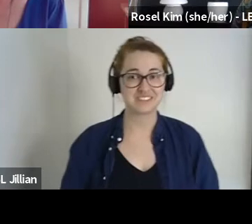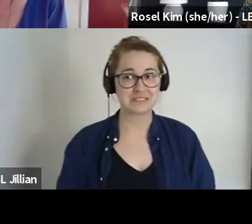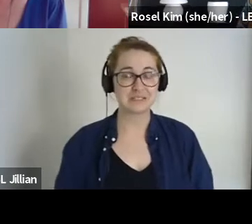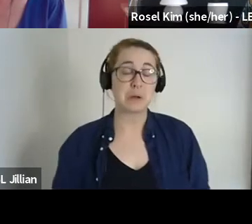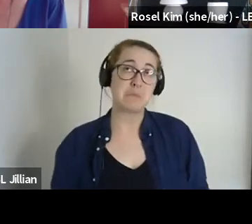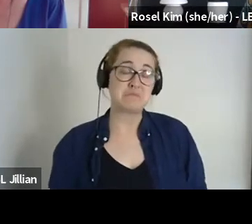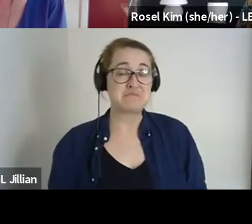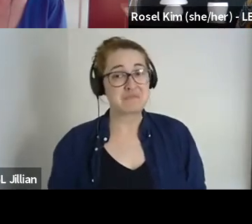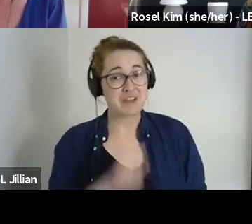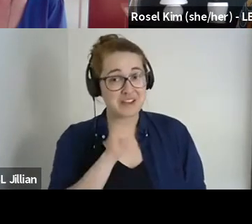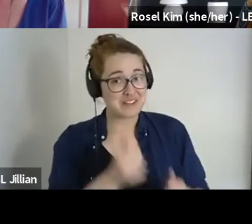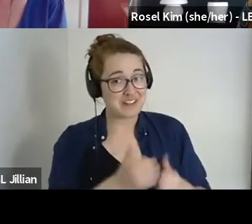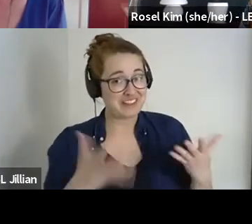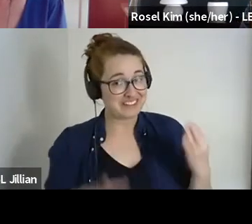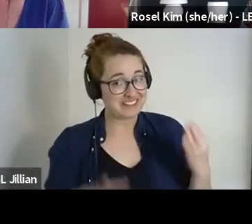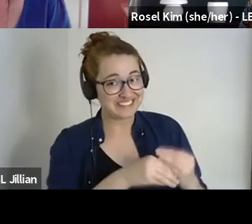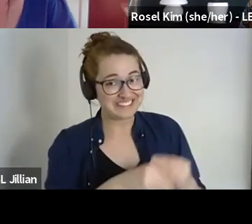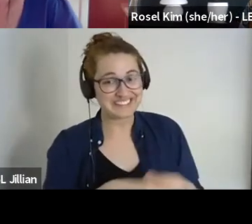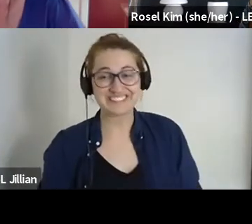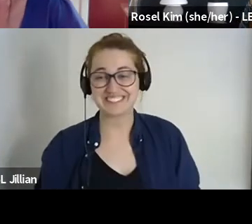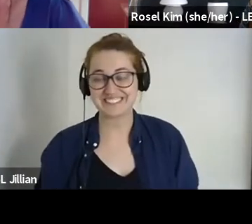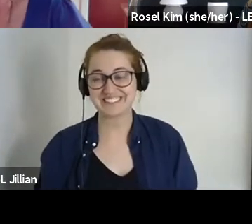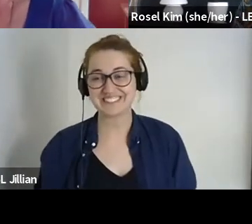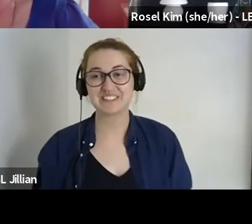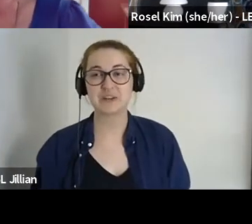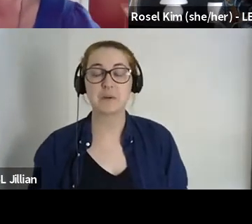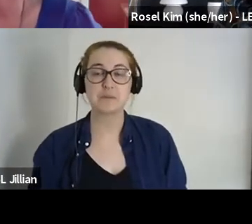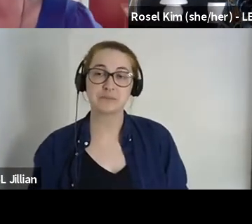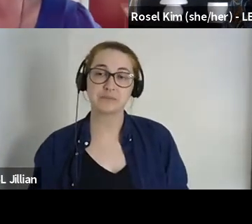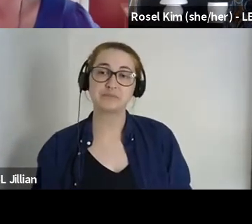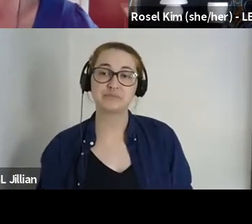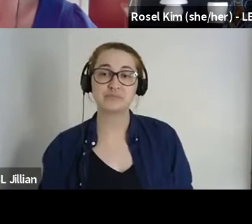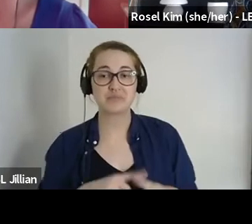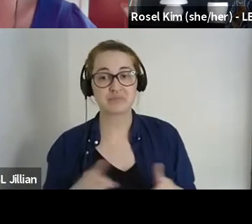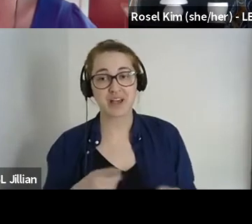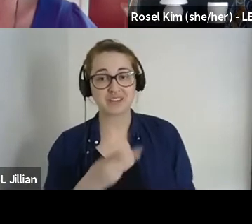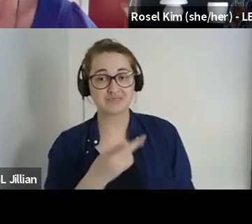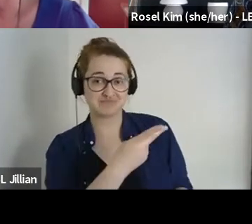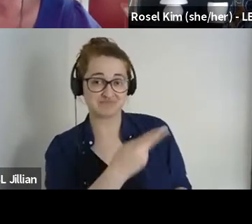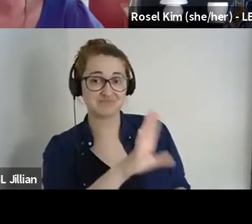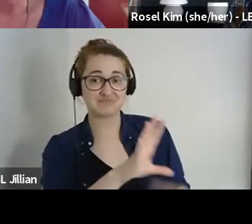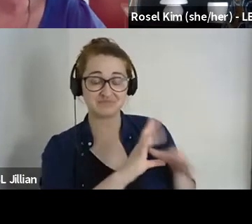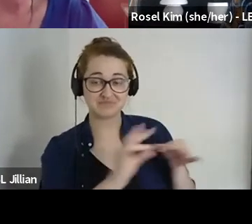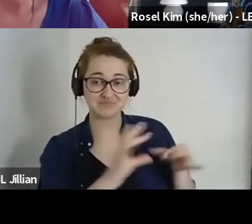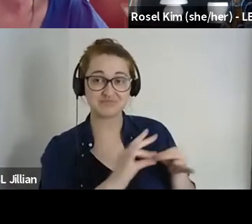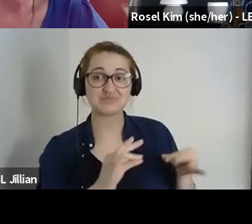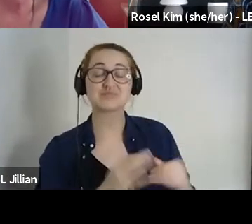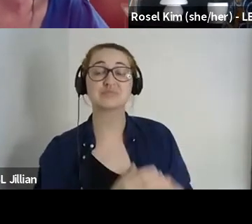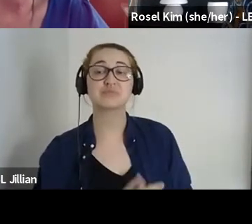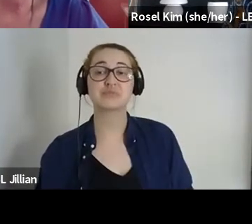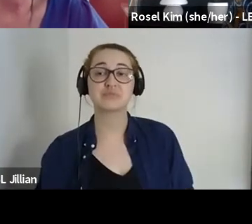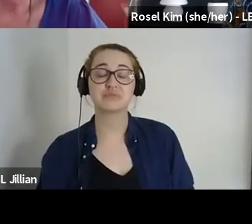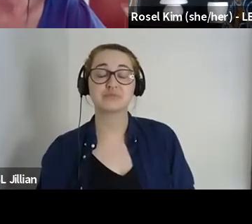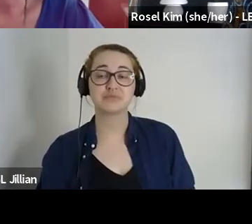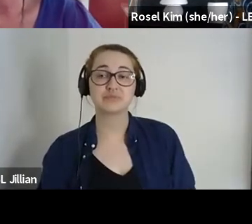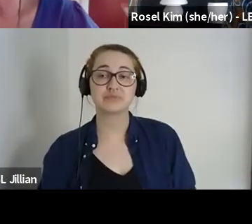add after all that's been said. I think just to echo what Bonnie and Carrie have said, I think, you